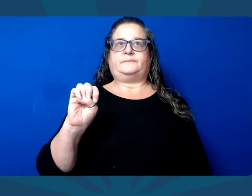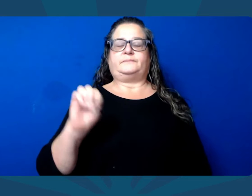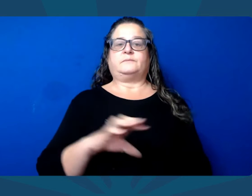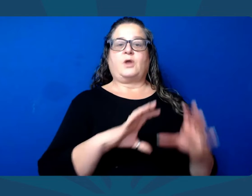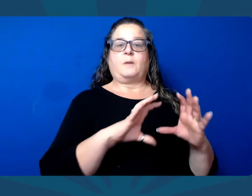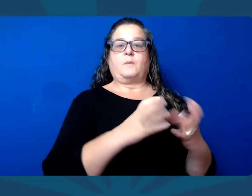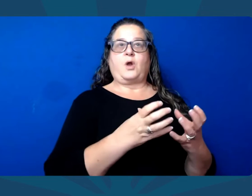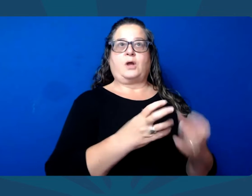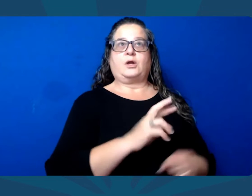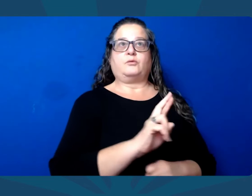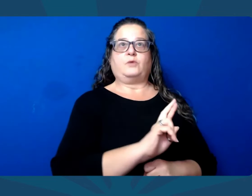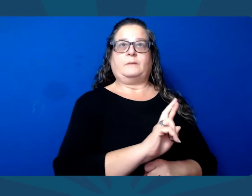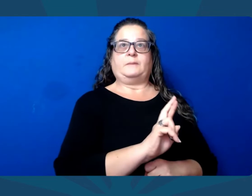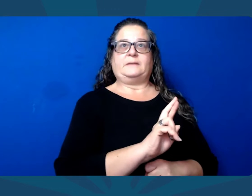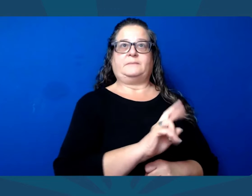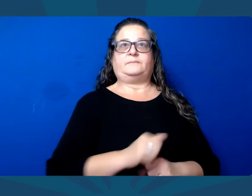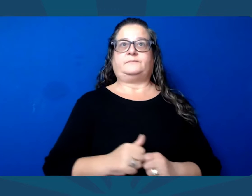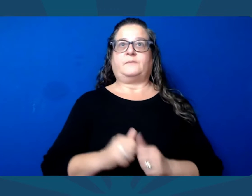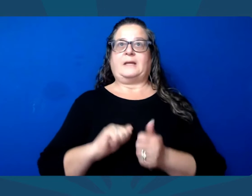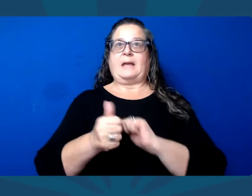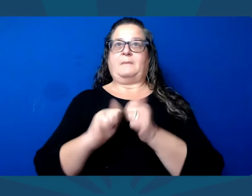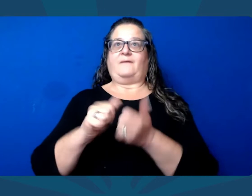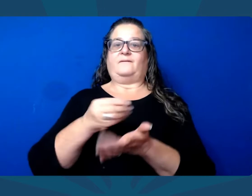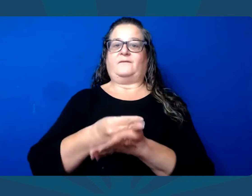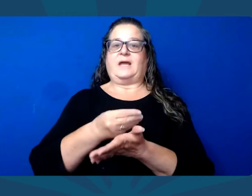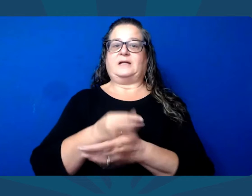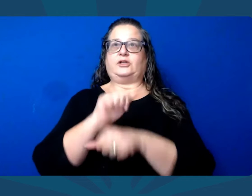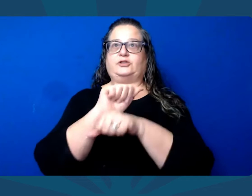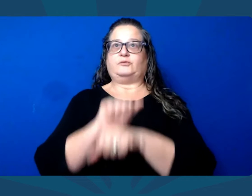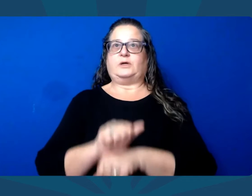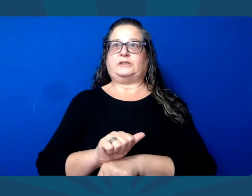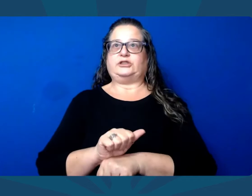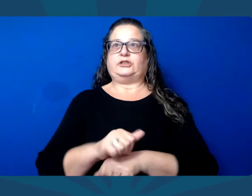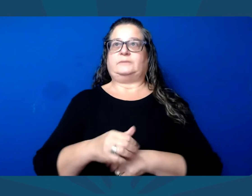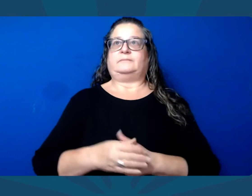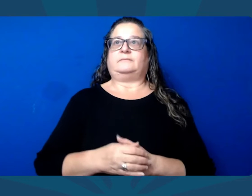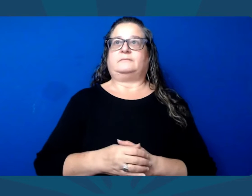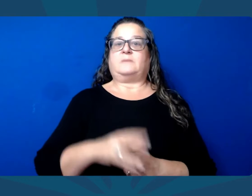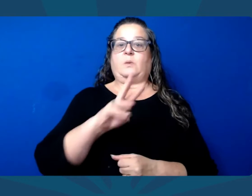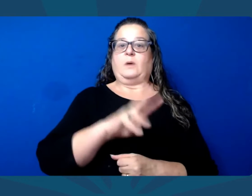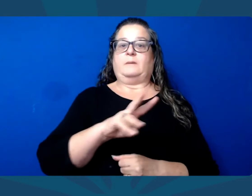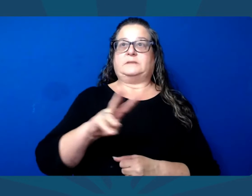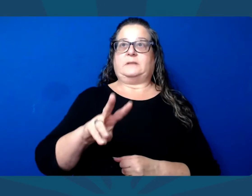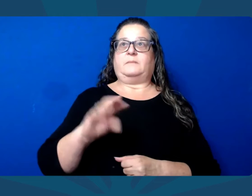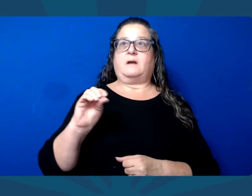Joanne Osborne, Party, Republican. Campaign funding, traditional.